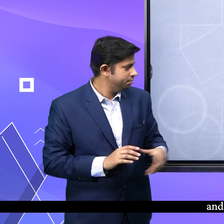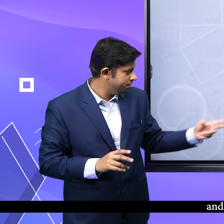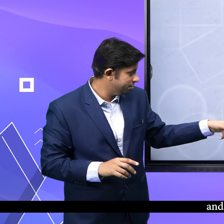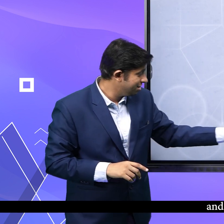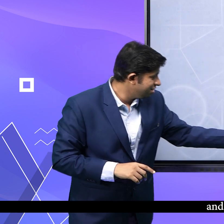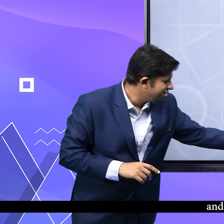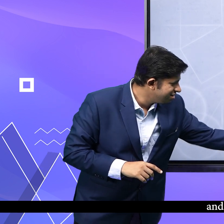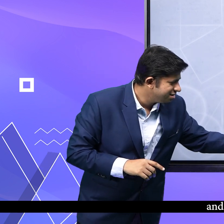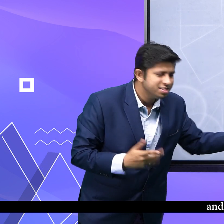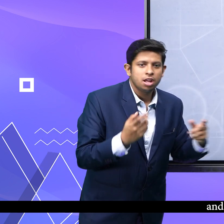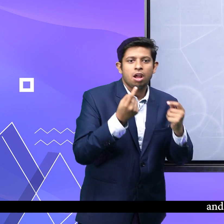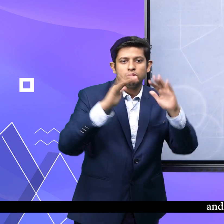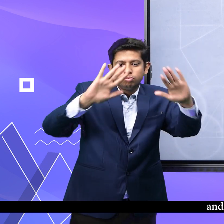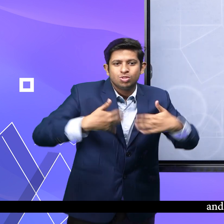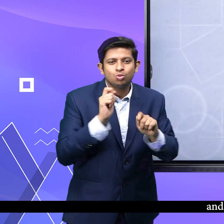and income.